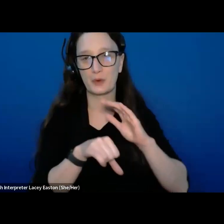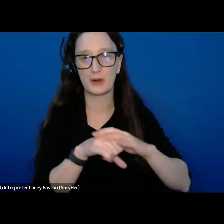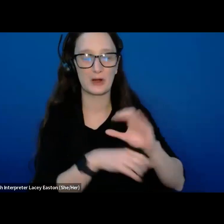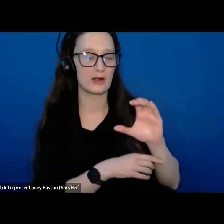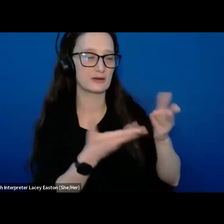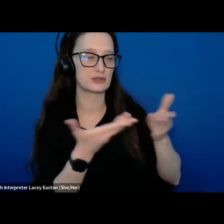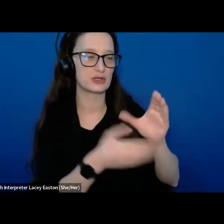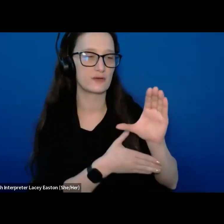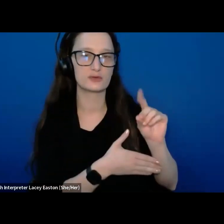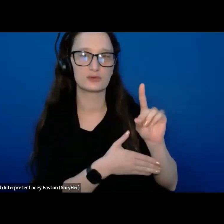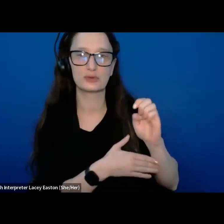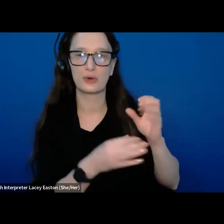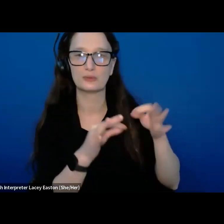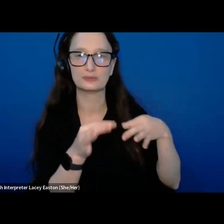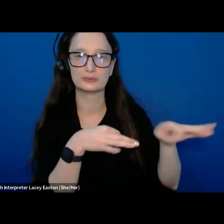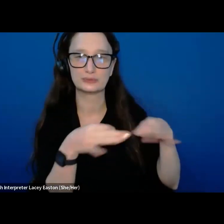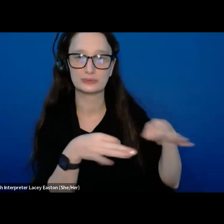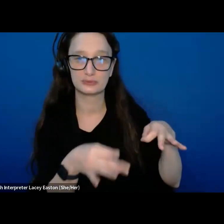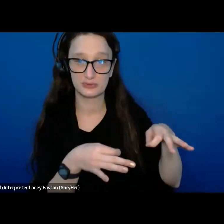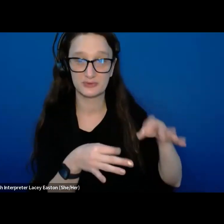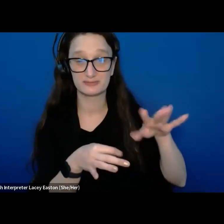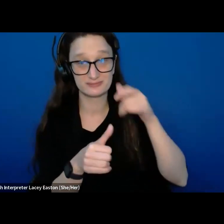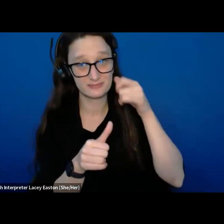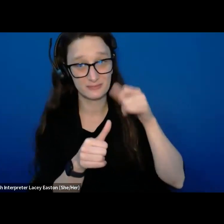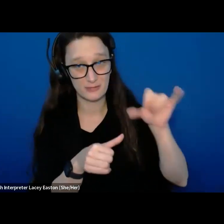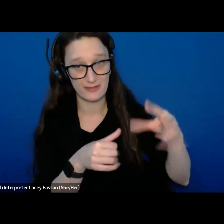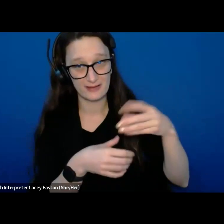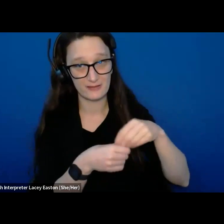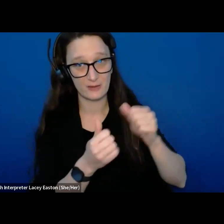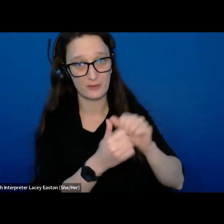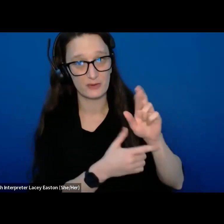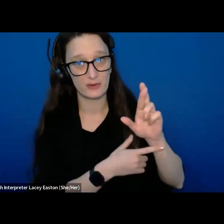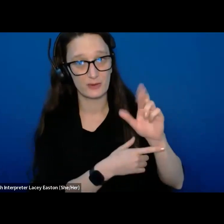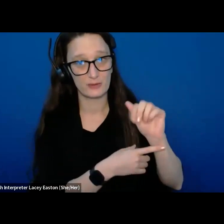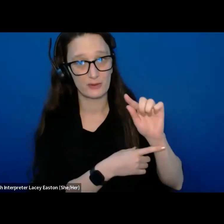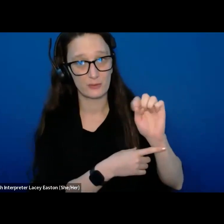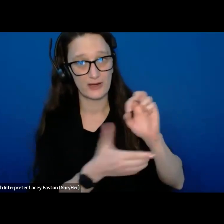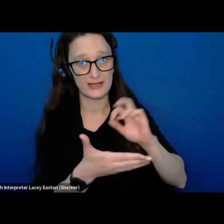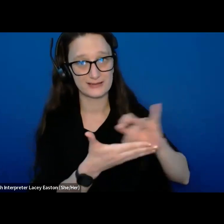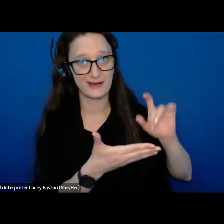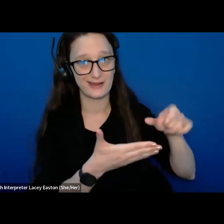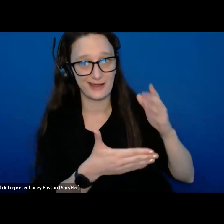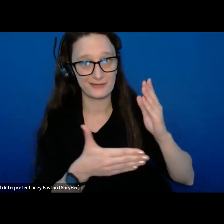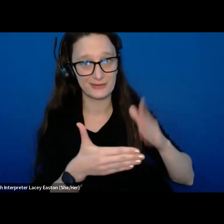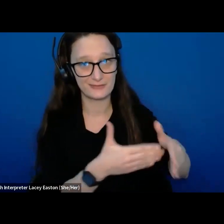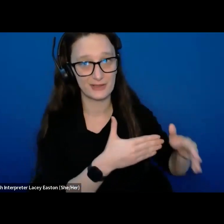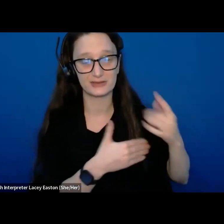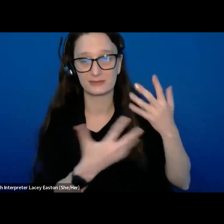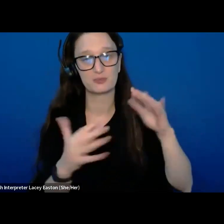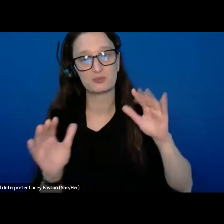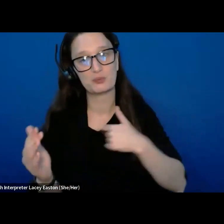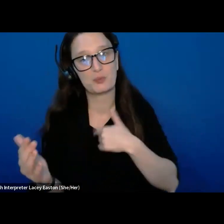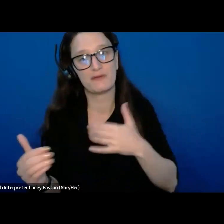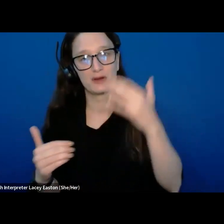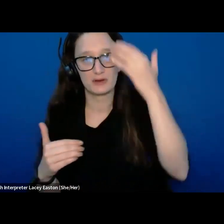because remember the service code descriptions is also part of the rate study that has to get done as well, which we know that there's a number of the service